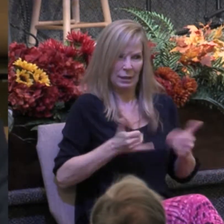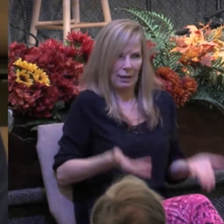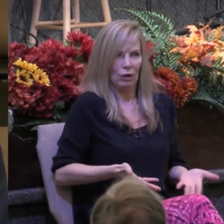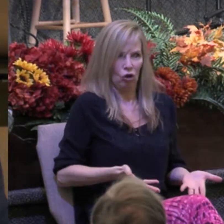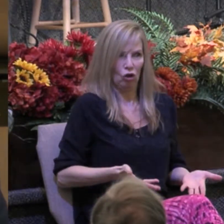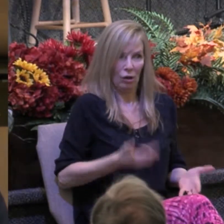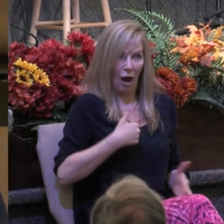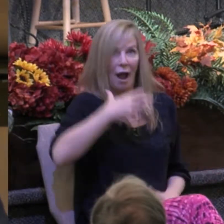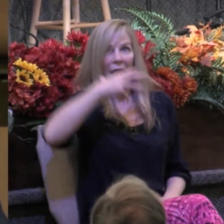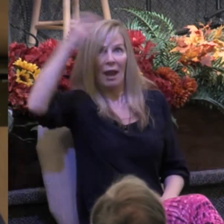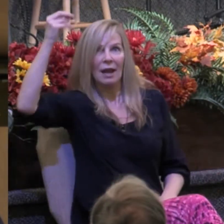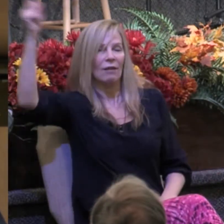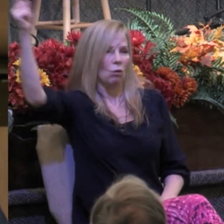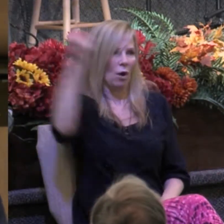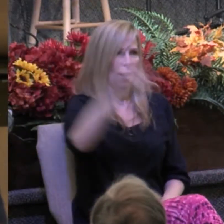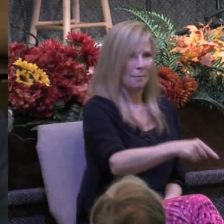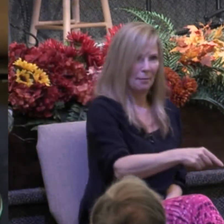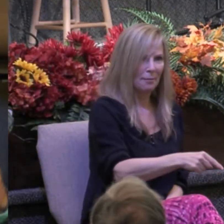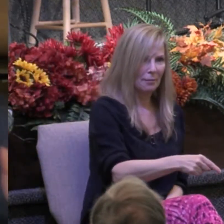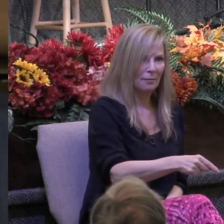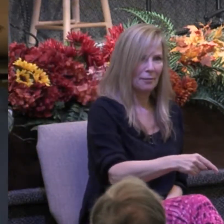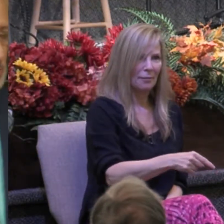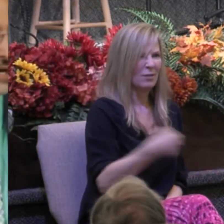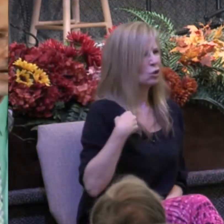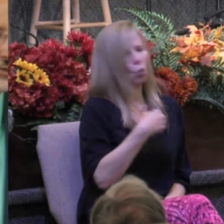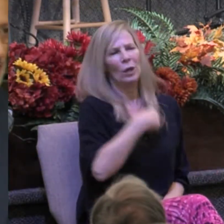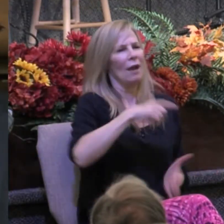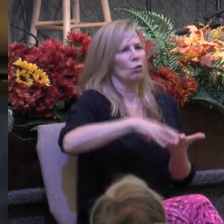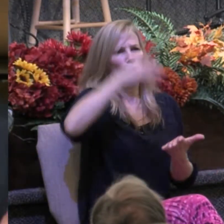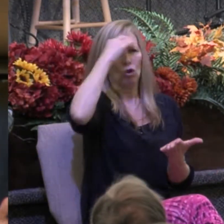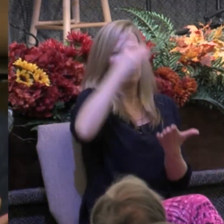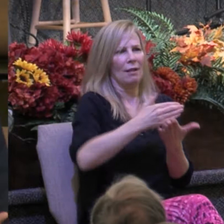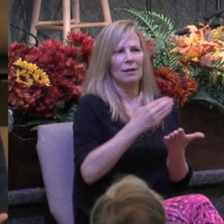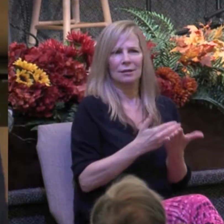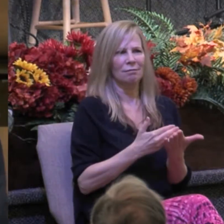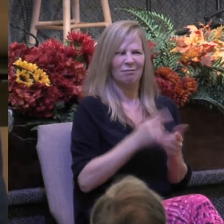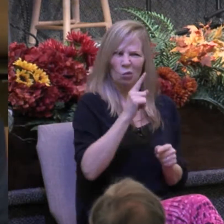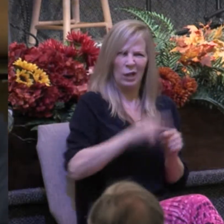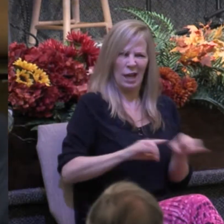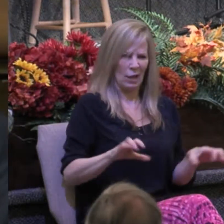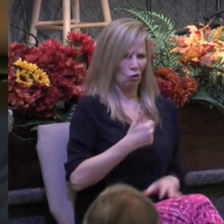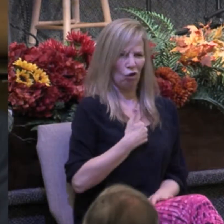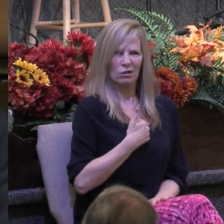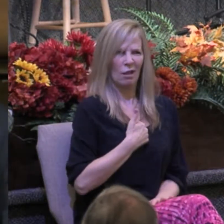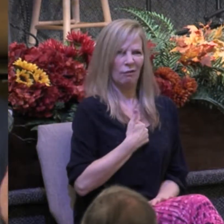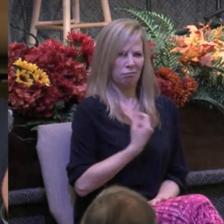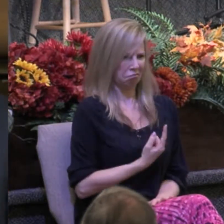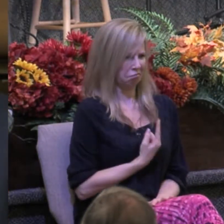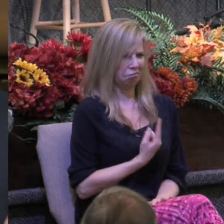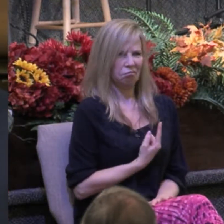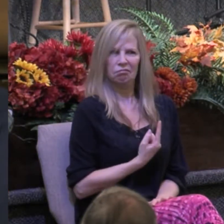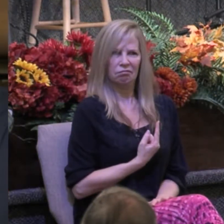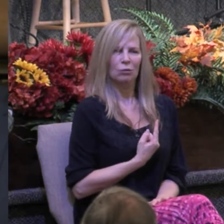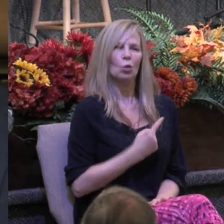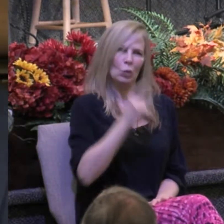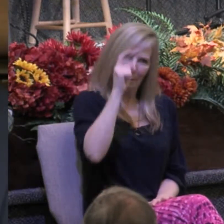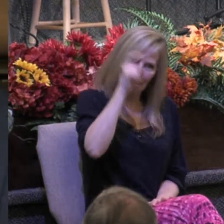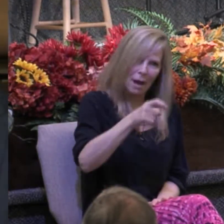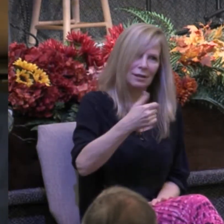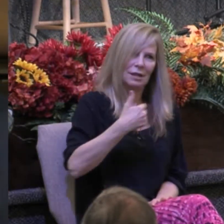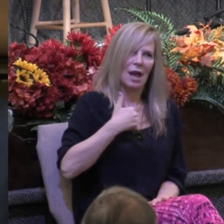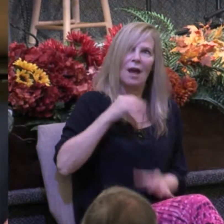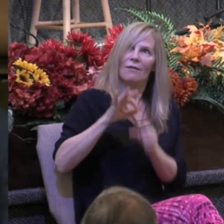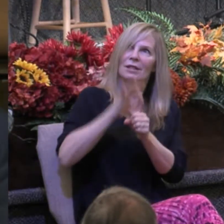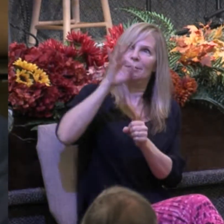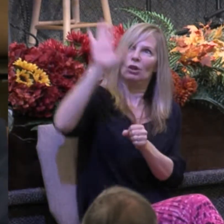exactly what we need to learn too. We can't do this by ourselves. We can't do this by ourselves. We need the Spirit's help